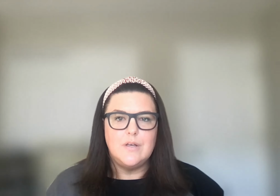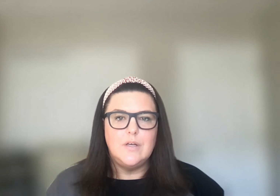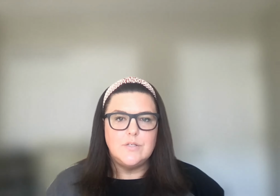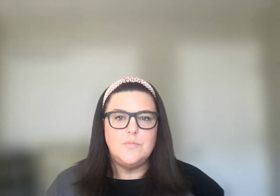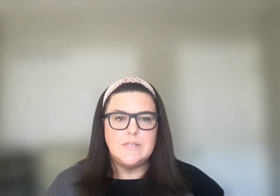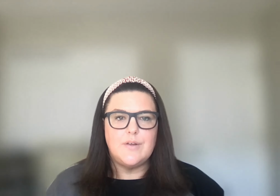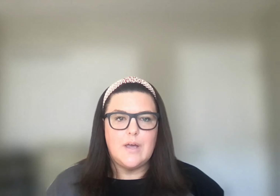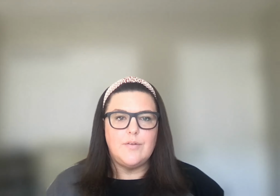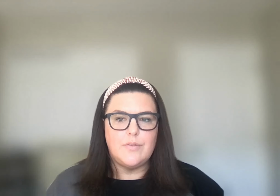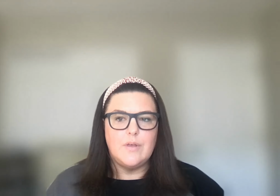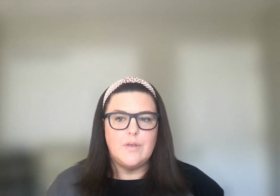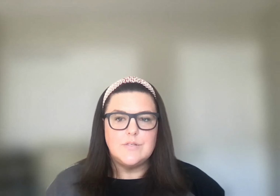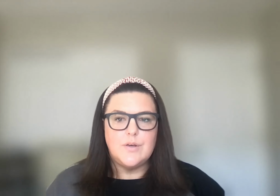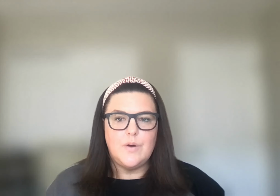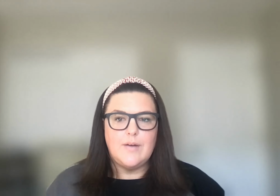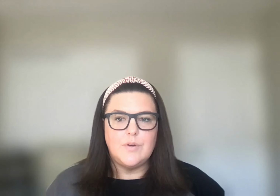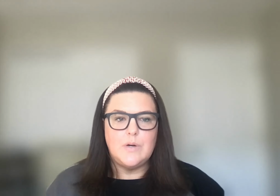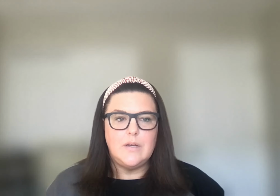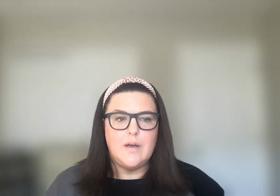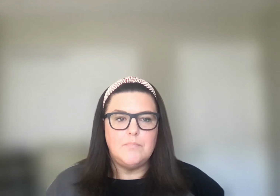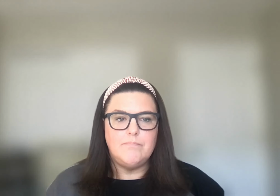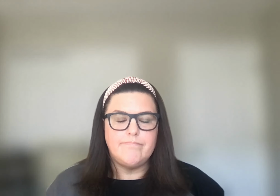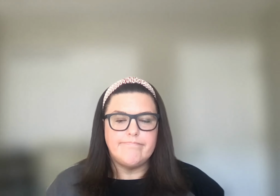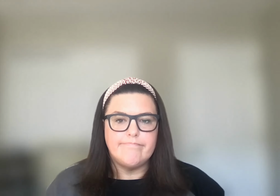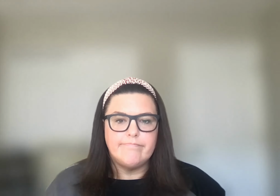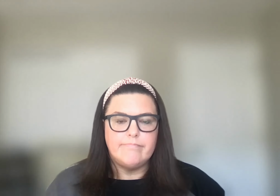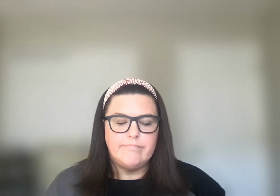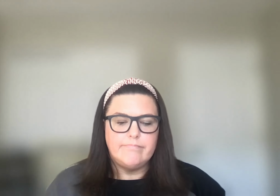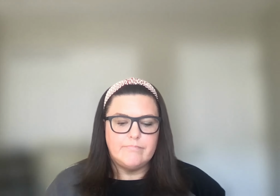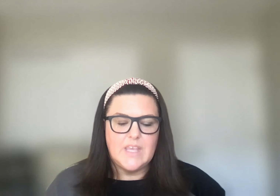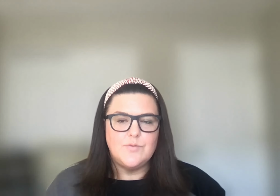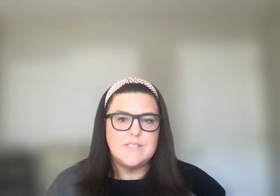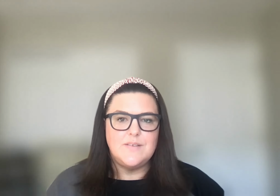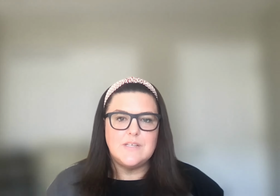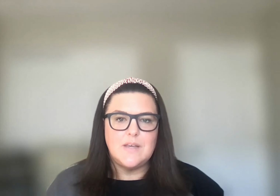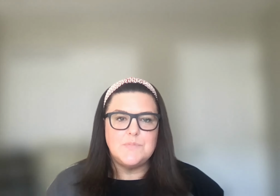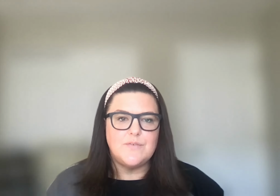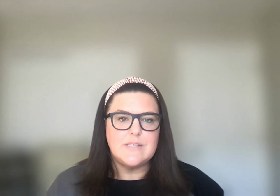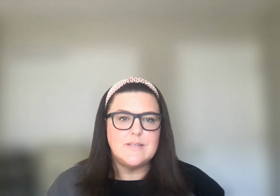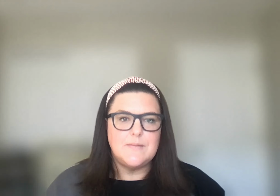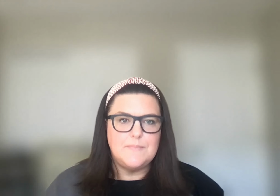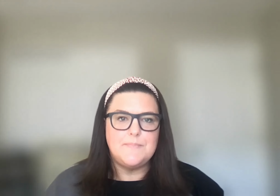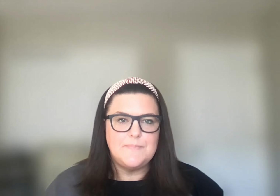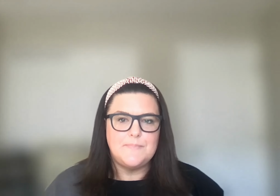barriers to mental health, so everyone can receive the same